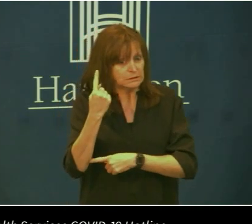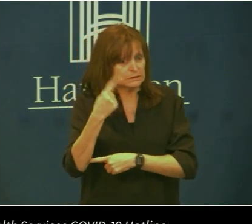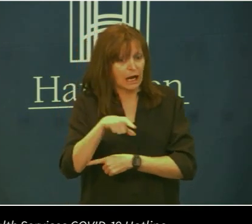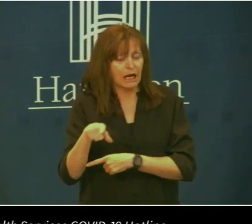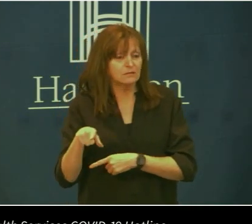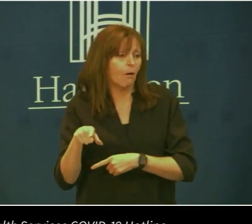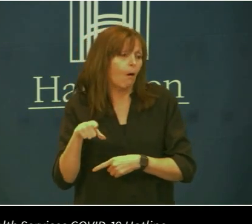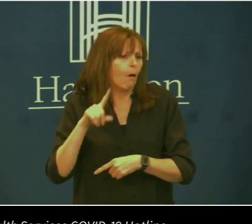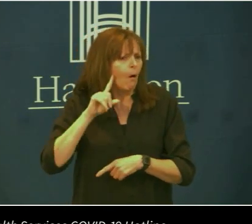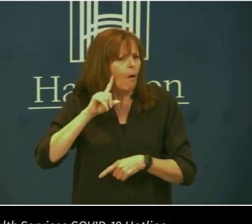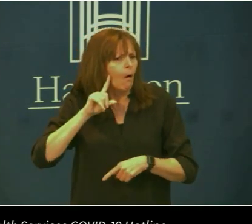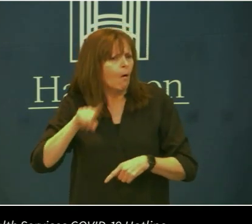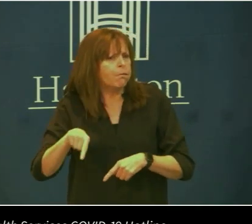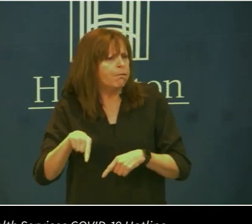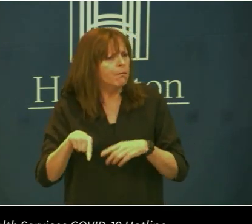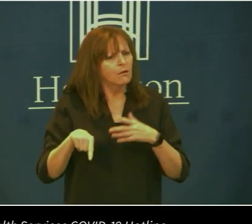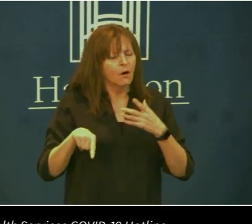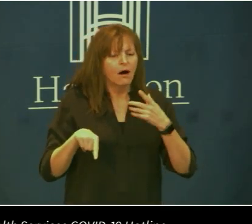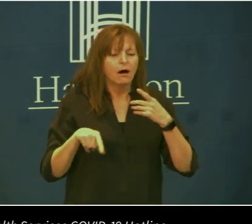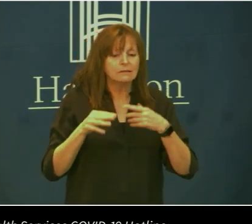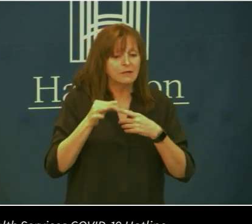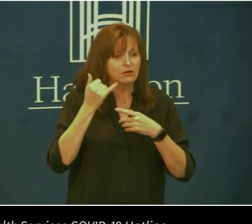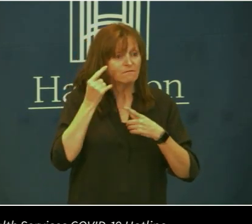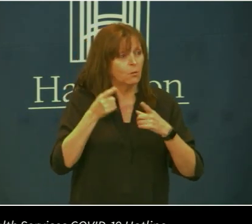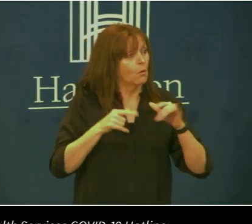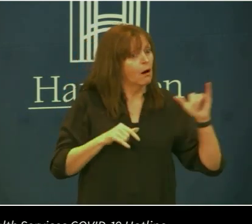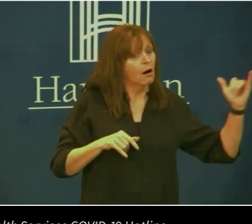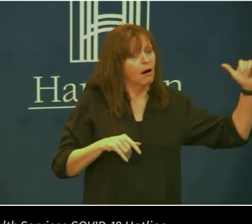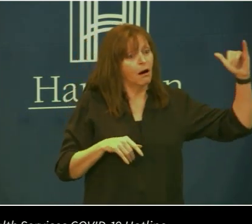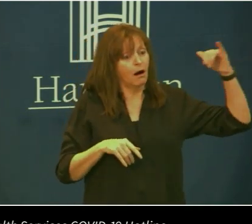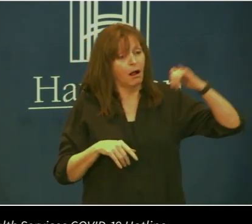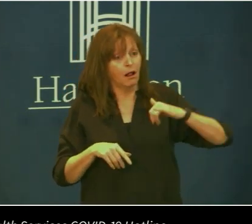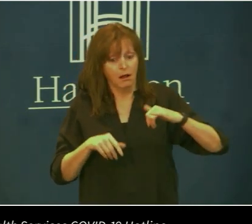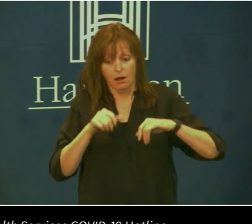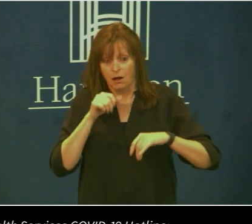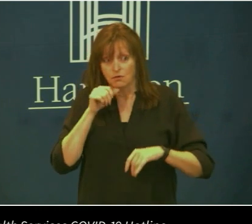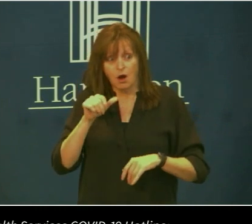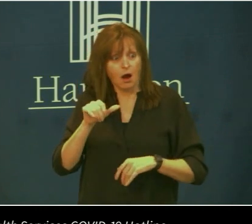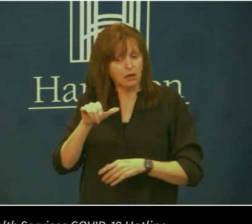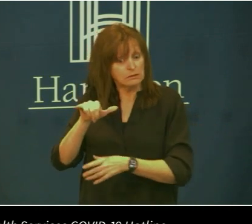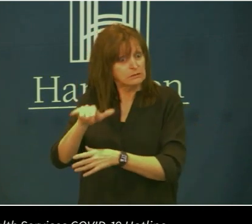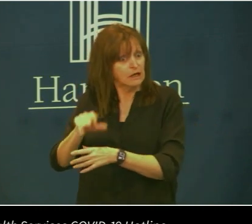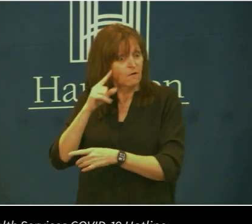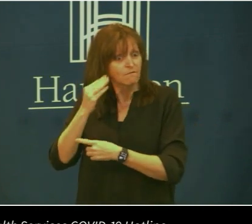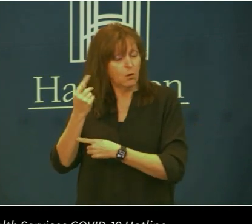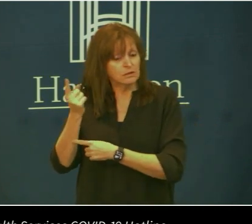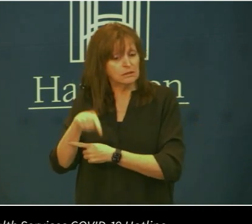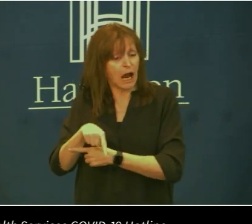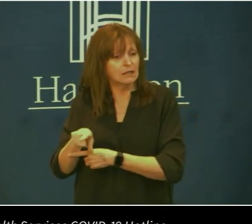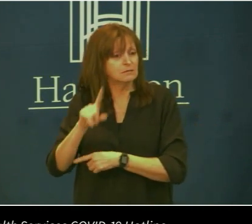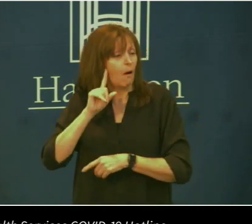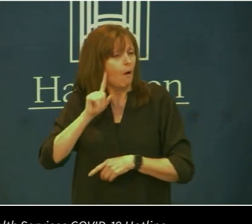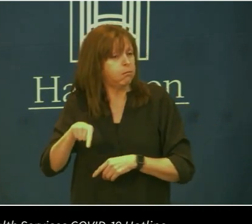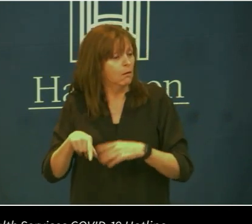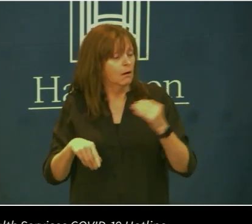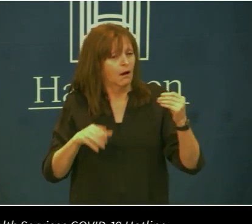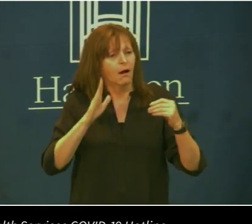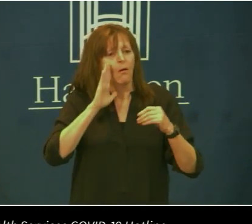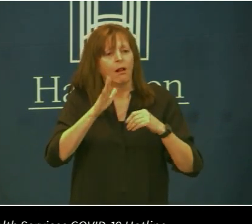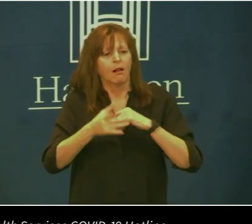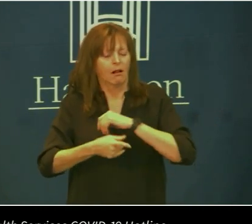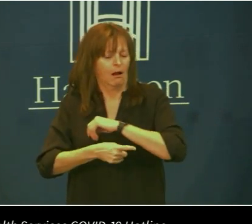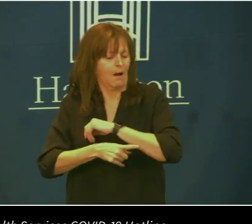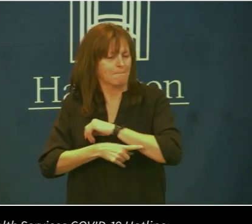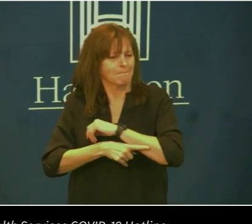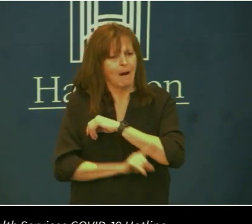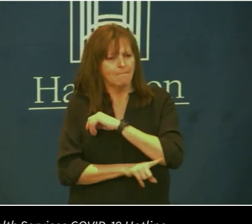Very important step to take, and now actually is law, so you are subject to penalties if you do not do that. The best thing for you to do